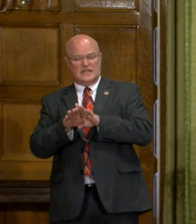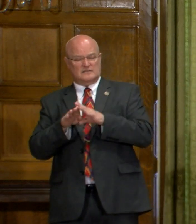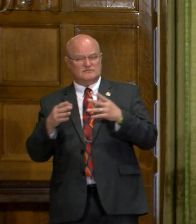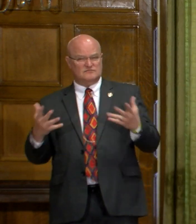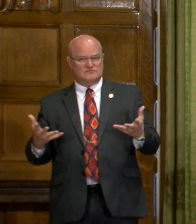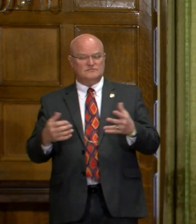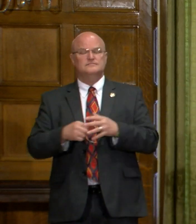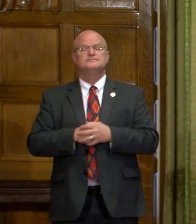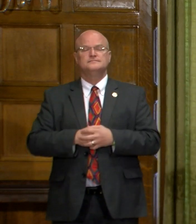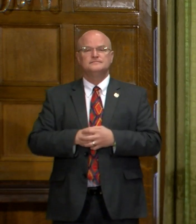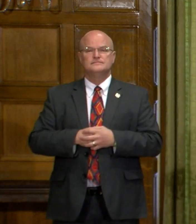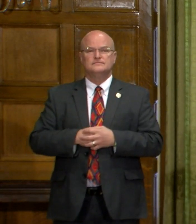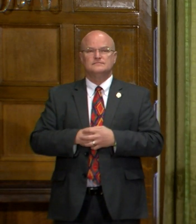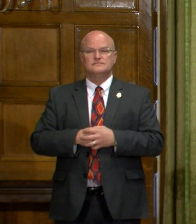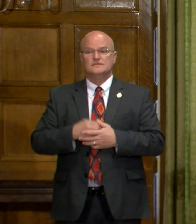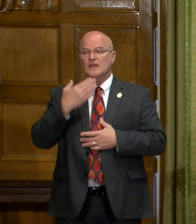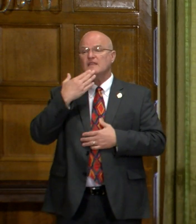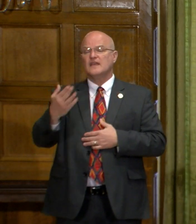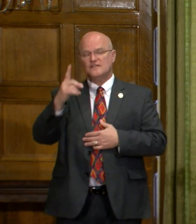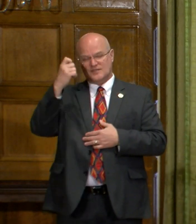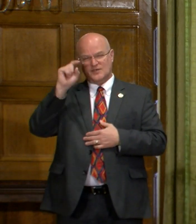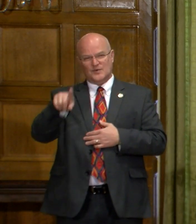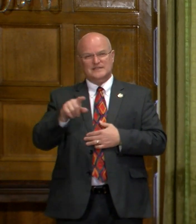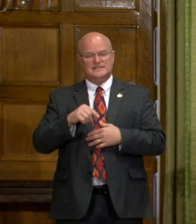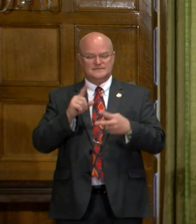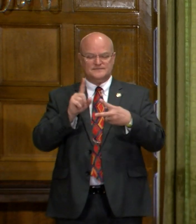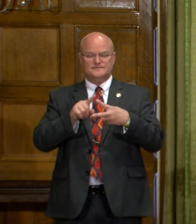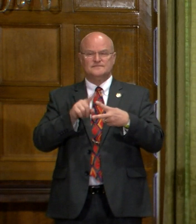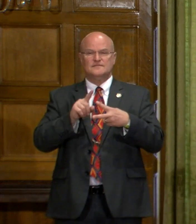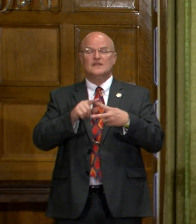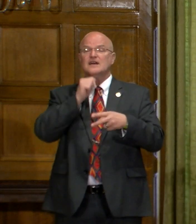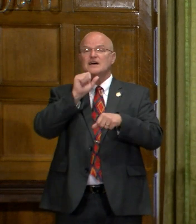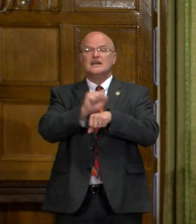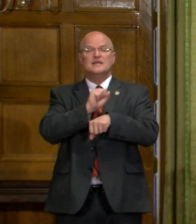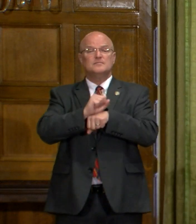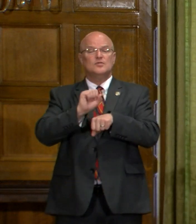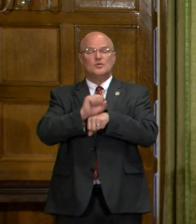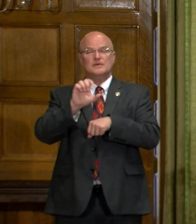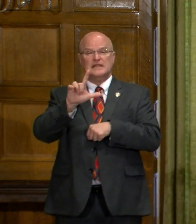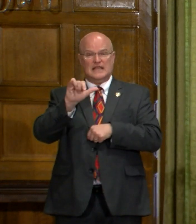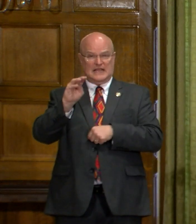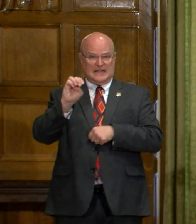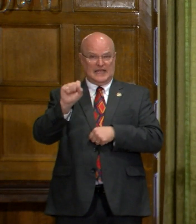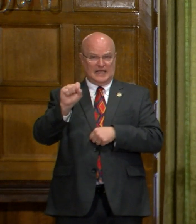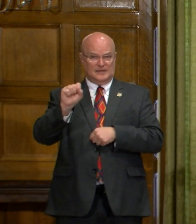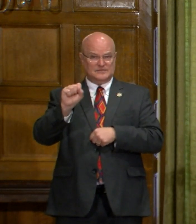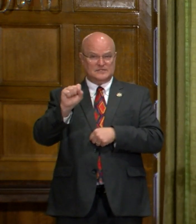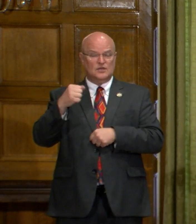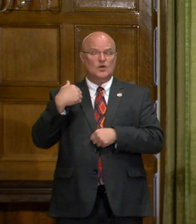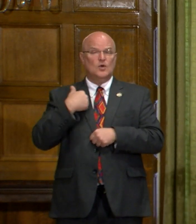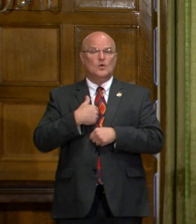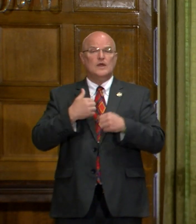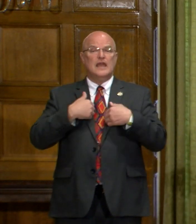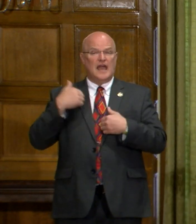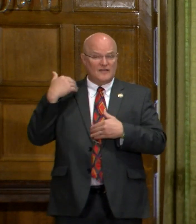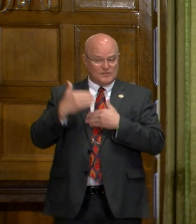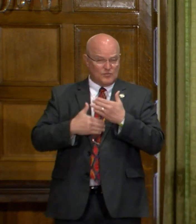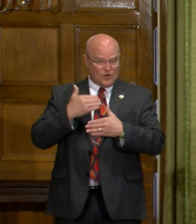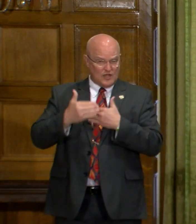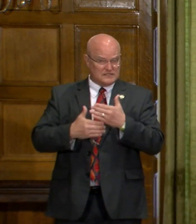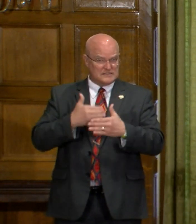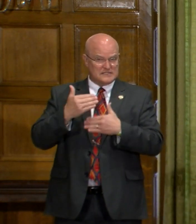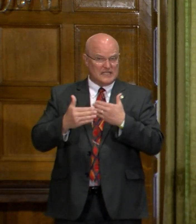area? Good, thank you for the question. In terms of the unemployment claims, we have